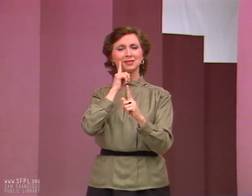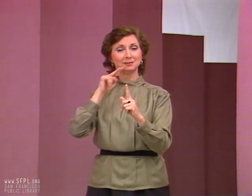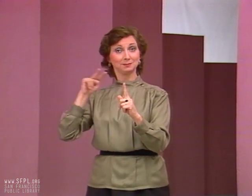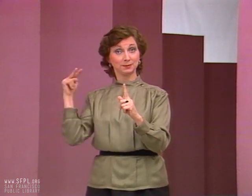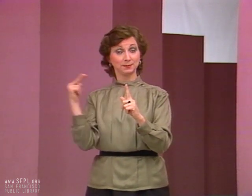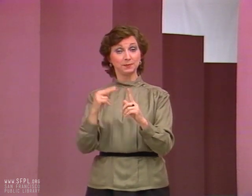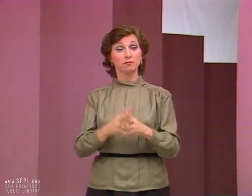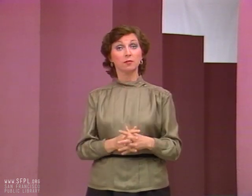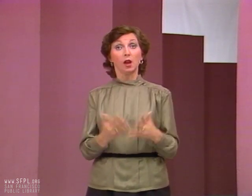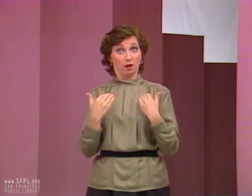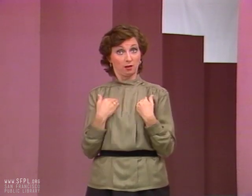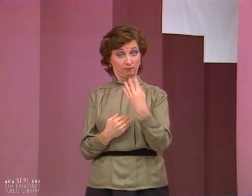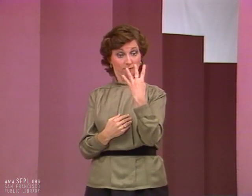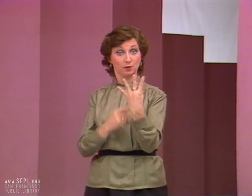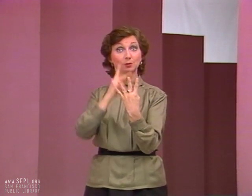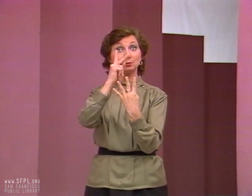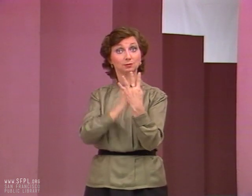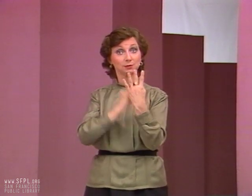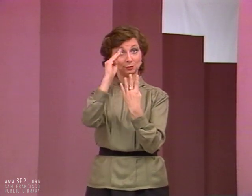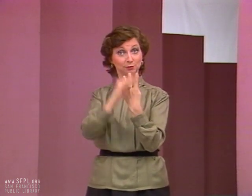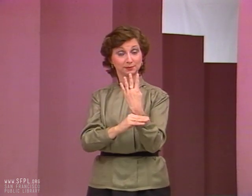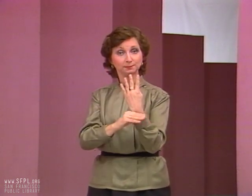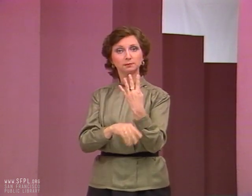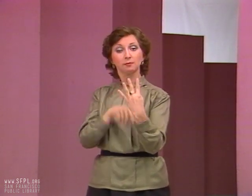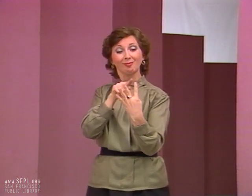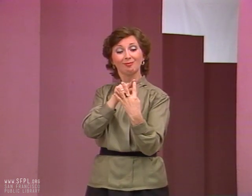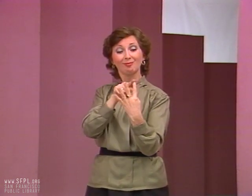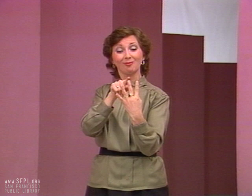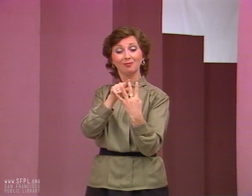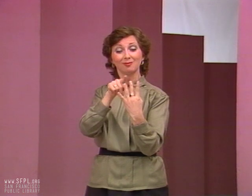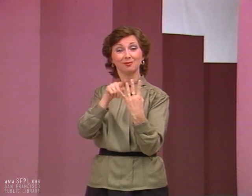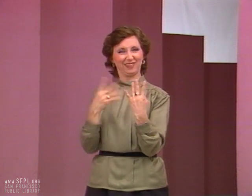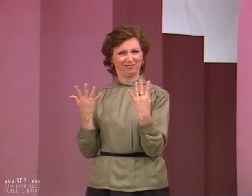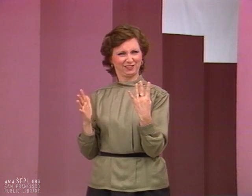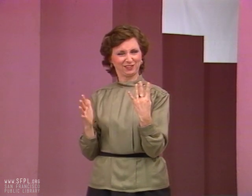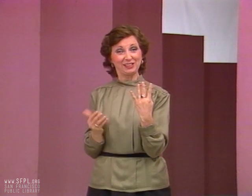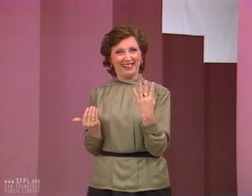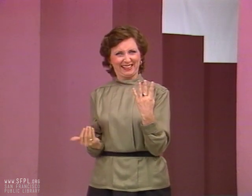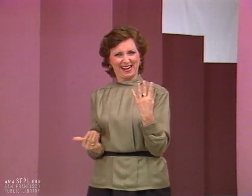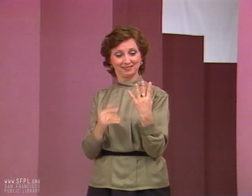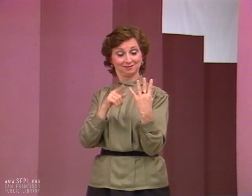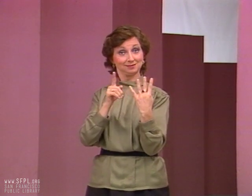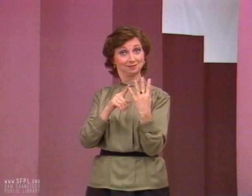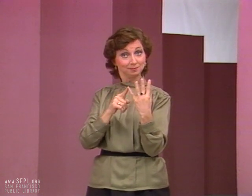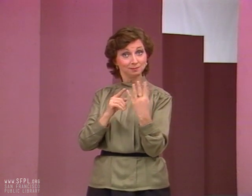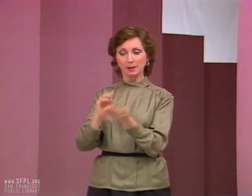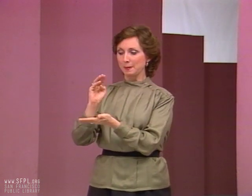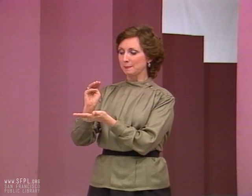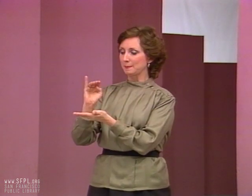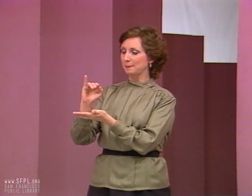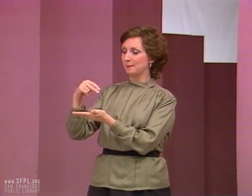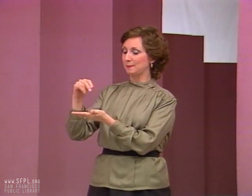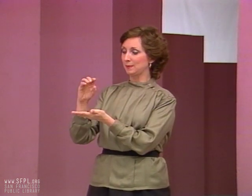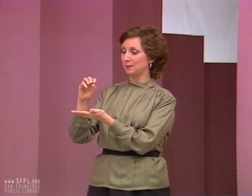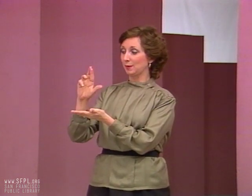American Culture, the Deaf Perspective. In this program, we will be surveying minorities within the deaf